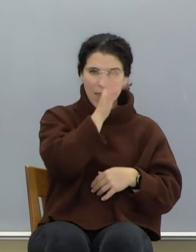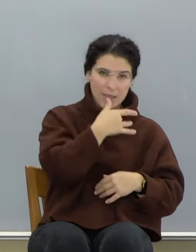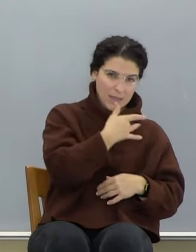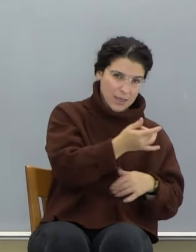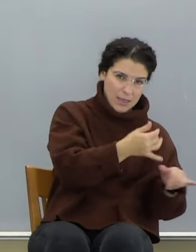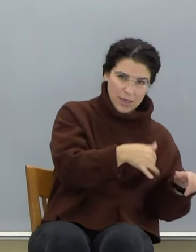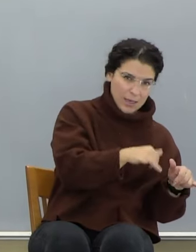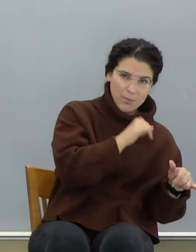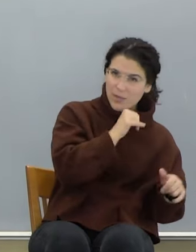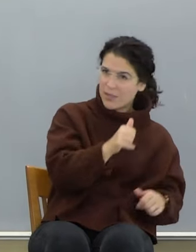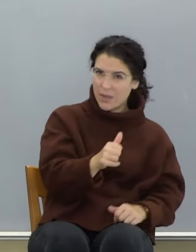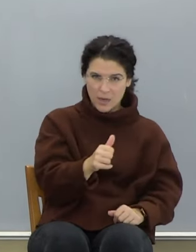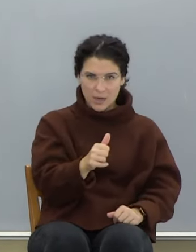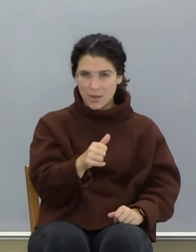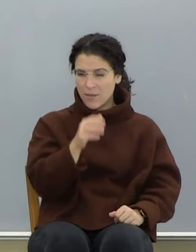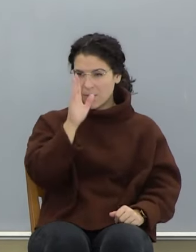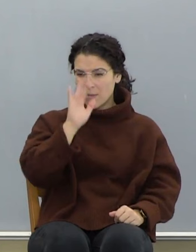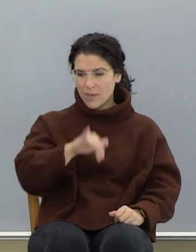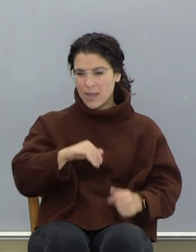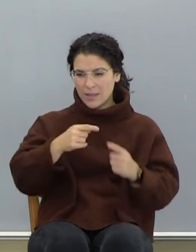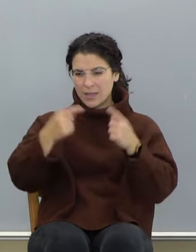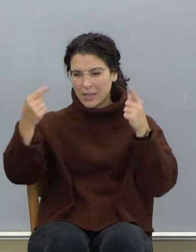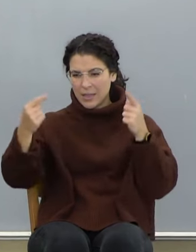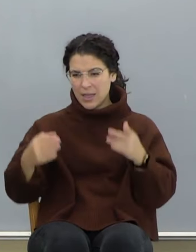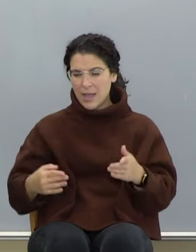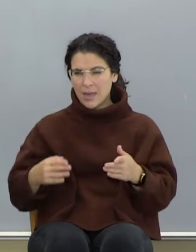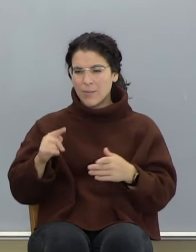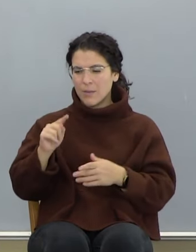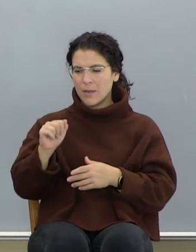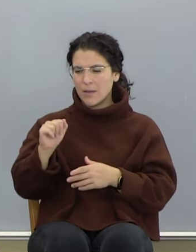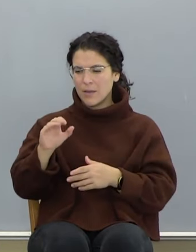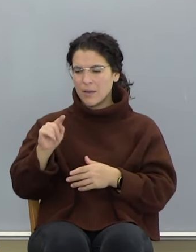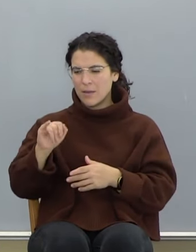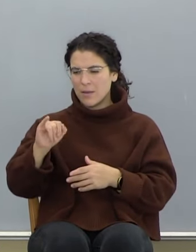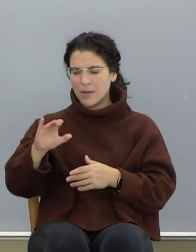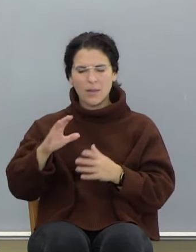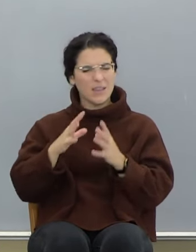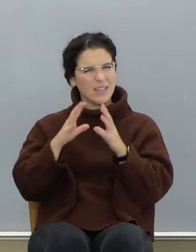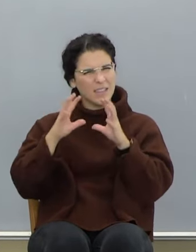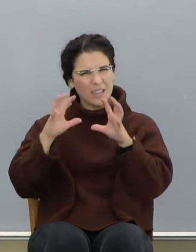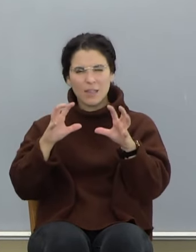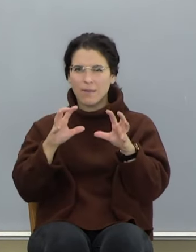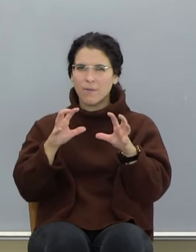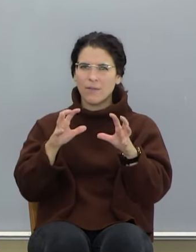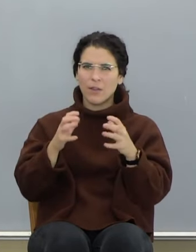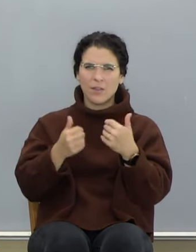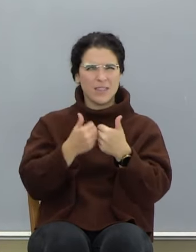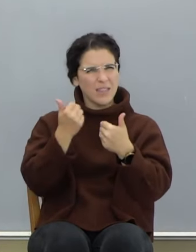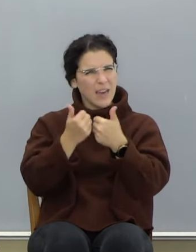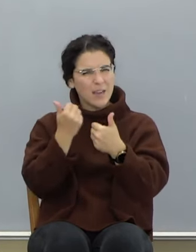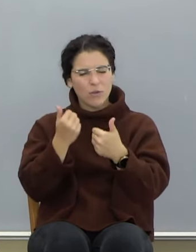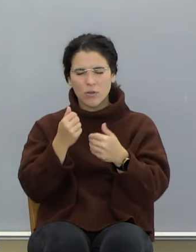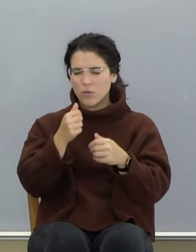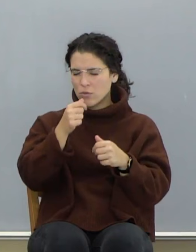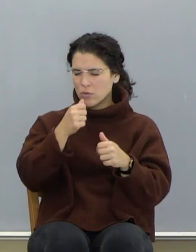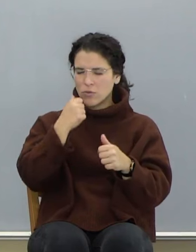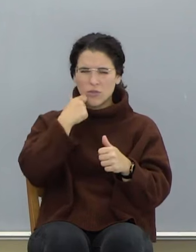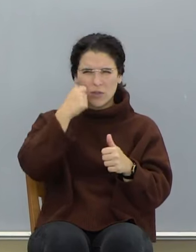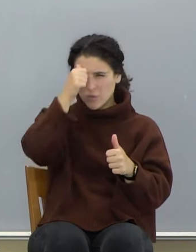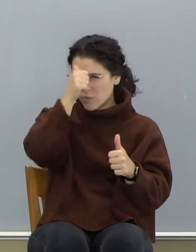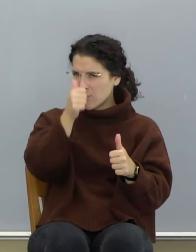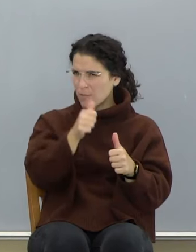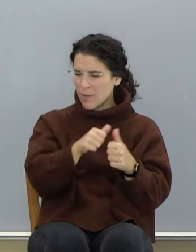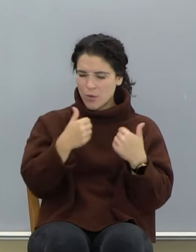adversary's tactic. And that's why it's exceedingly fierce. So just be mindful, verse 5, having